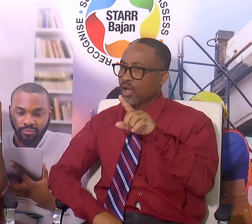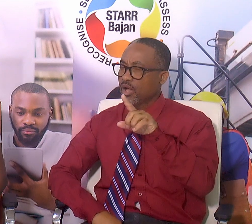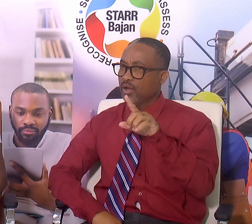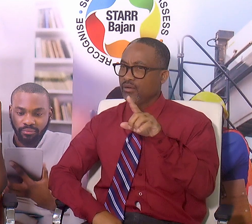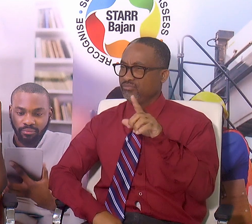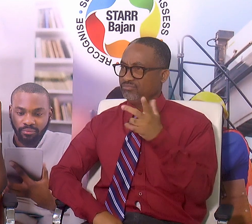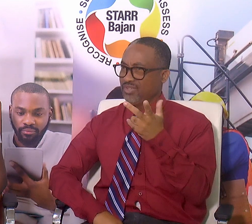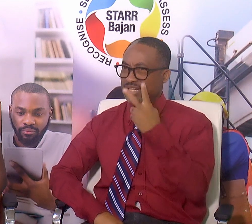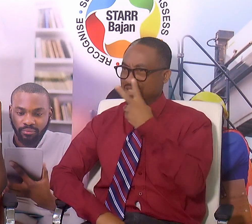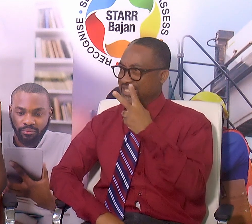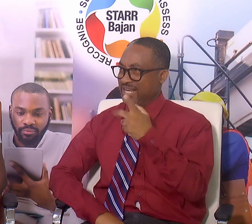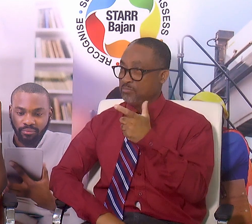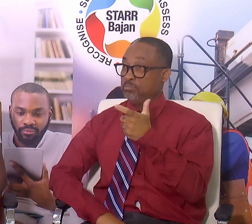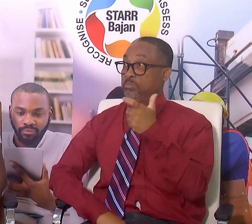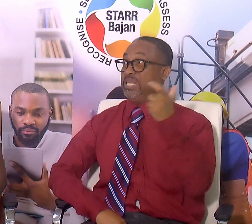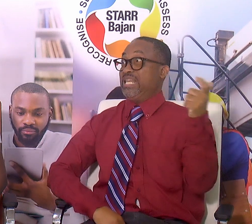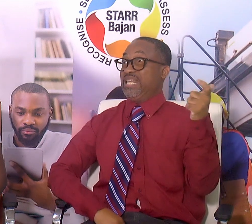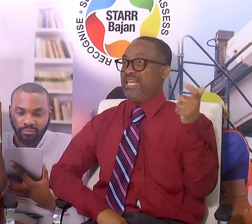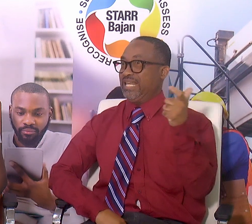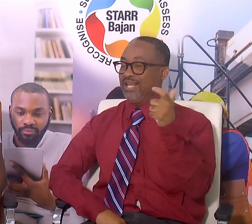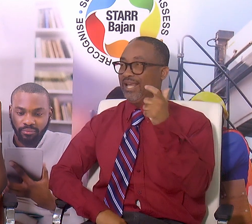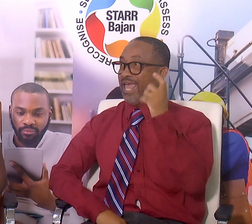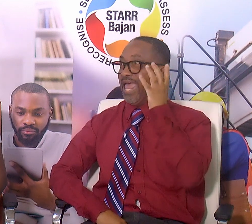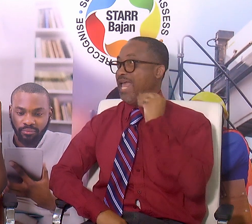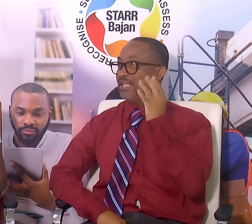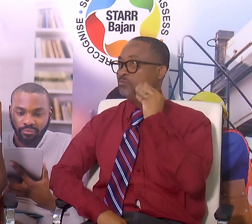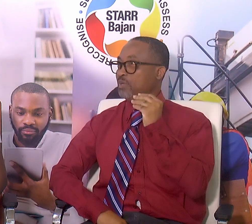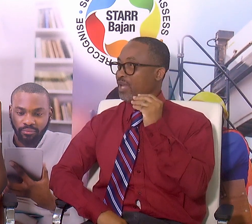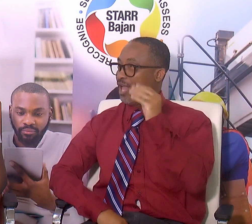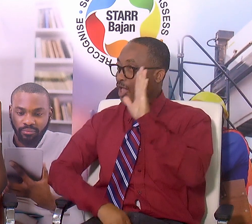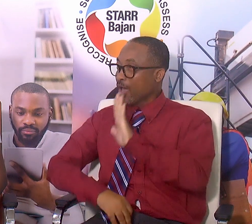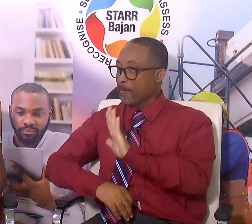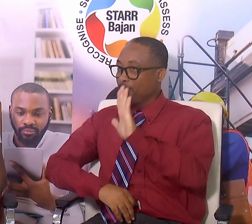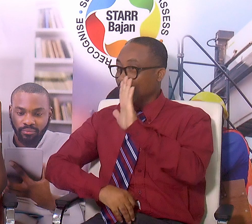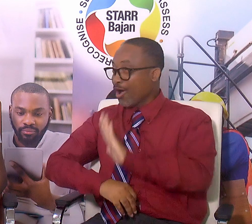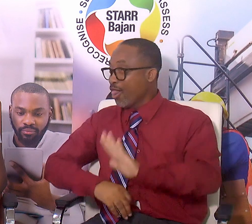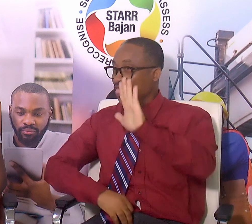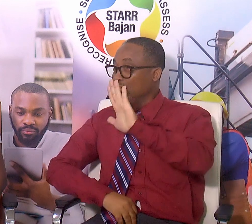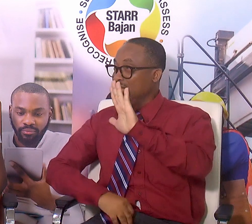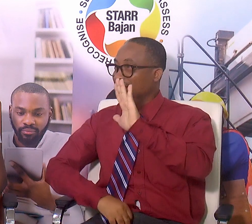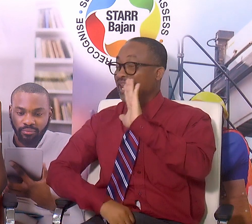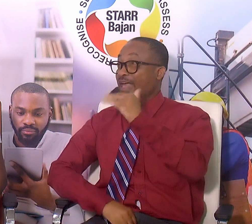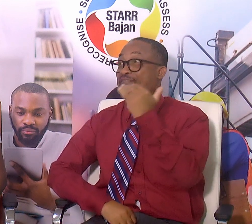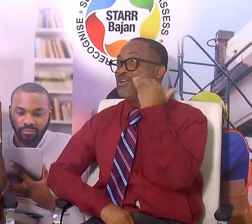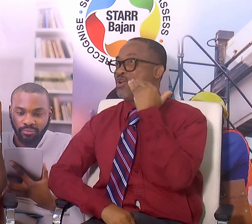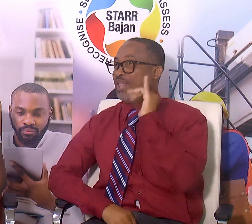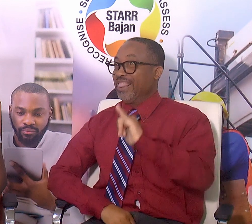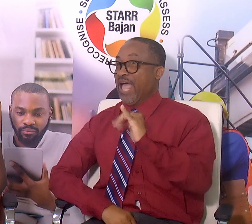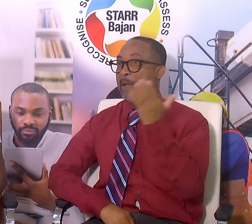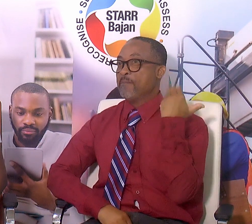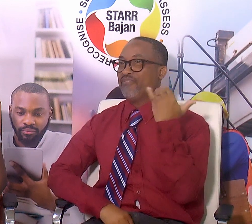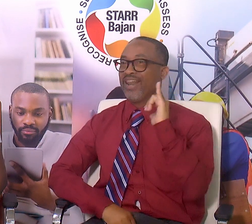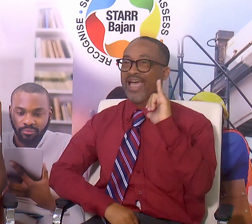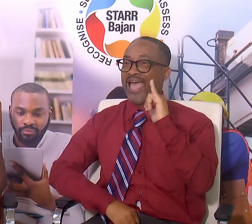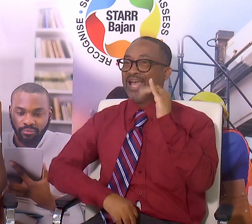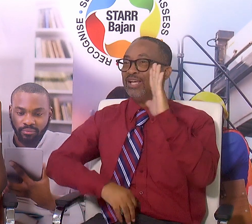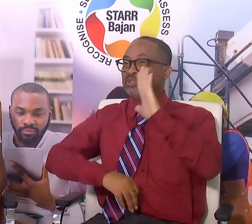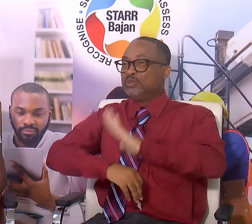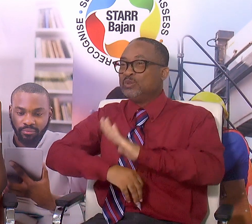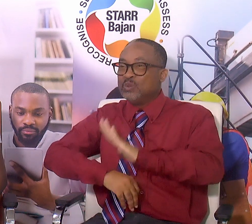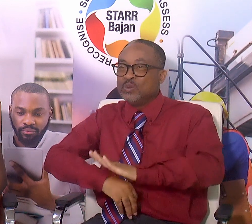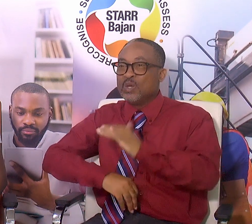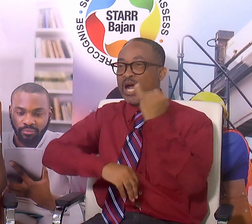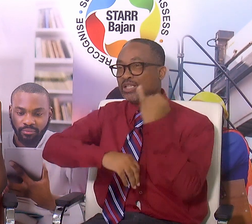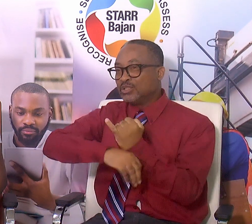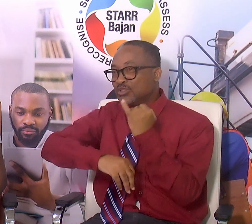And we went to Mount Aloysius, as I said. It was really big, and it was a really new experience for me. I'd